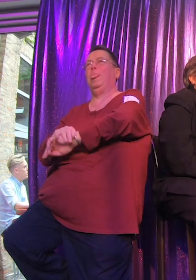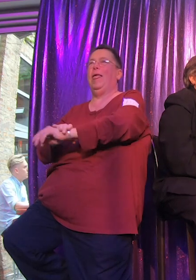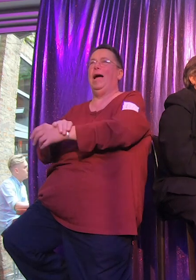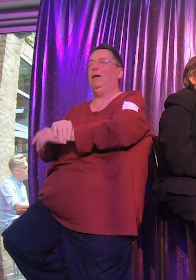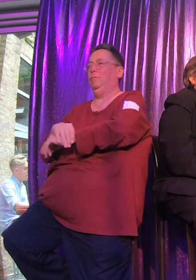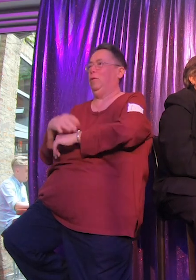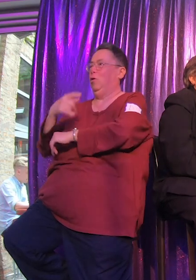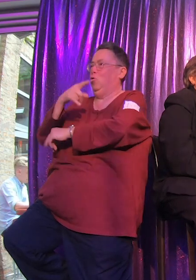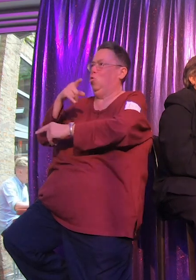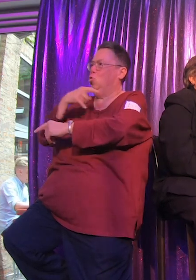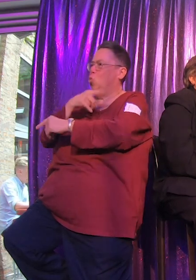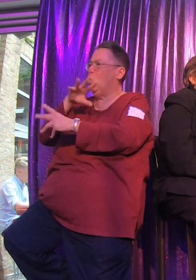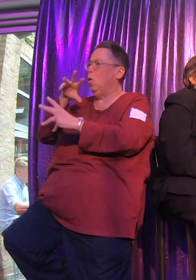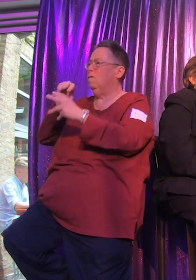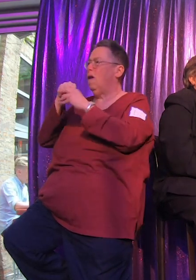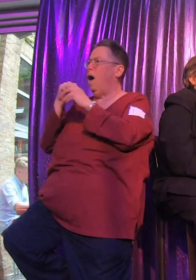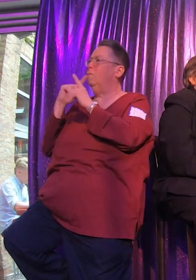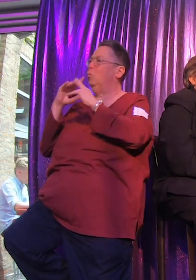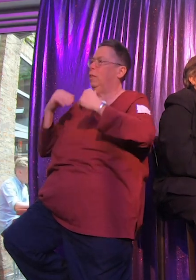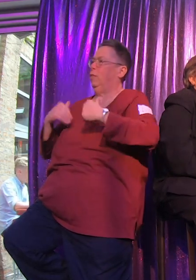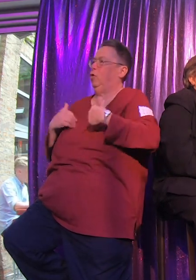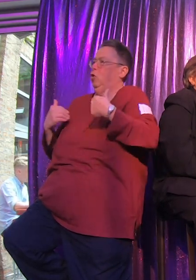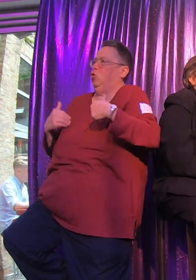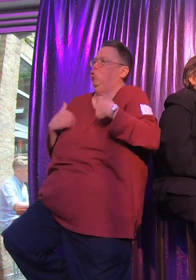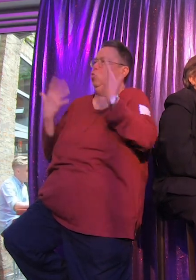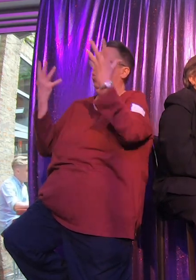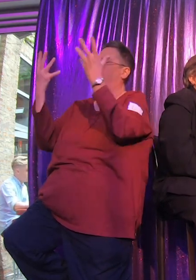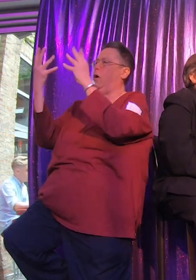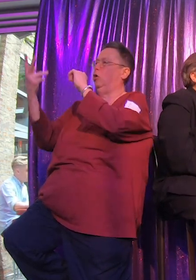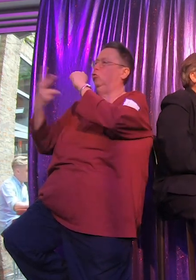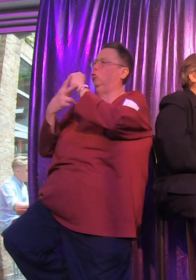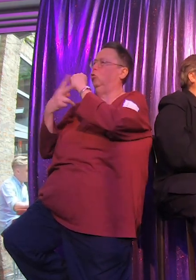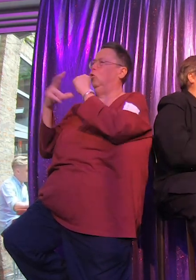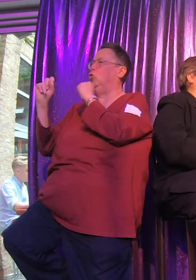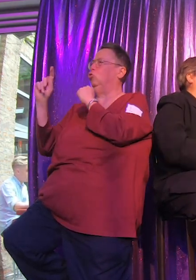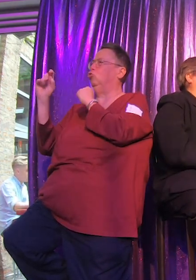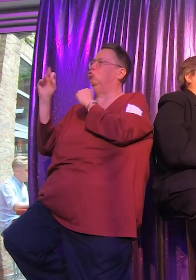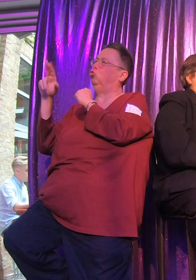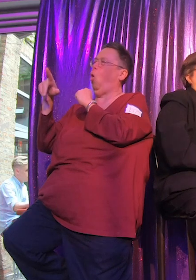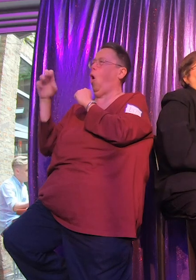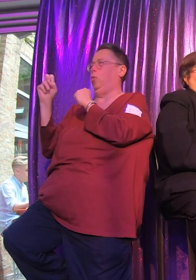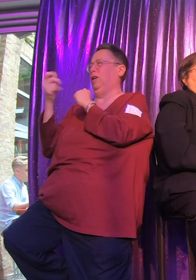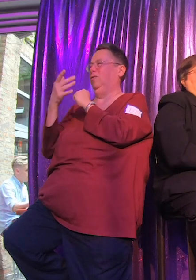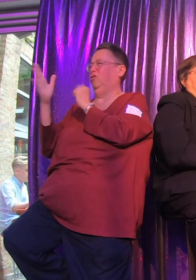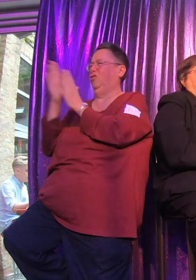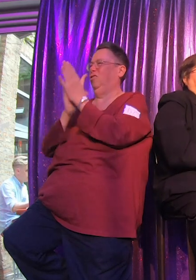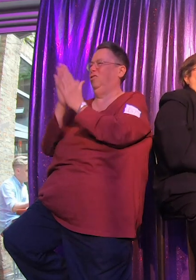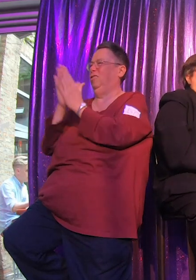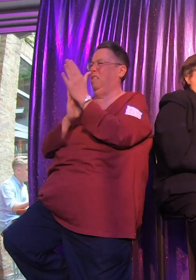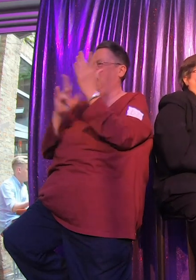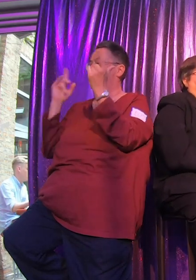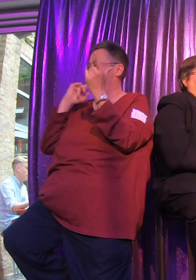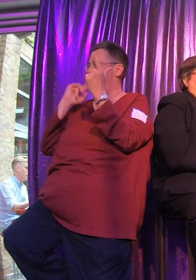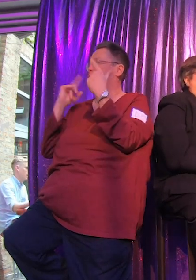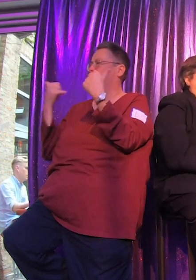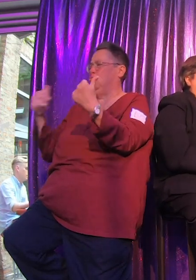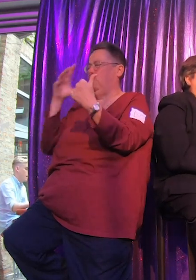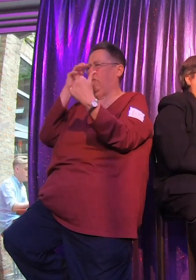You were involved with the Youth Storage Initiative, which I really found fascinating.